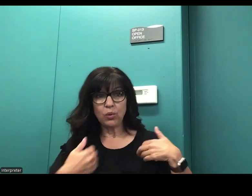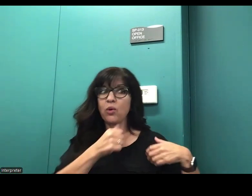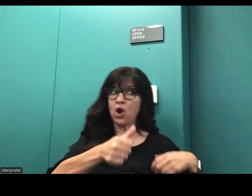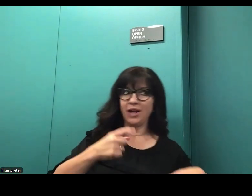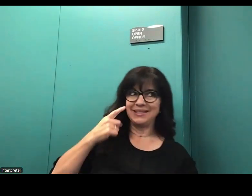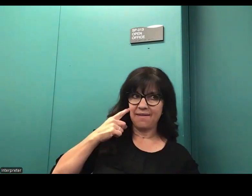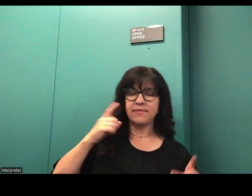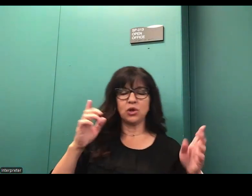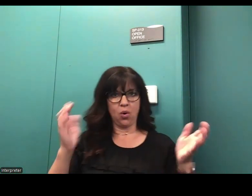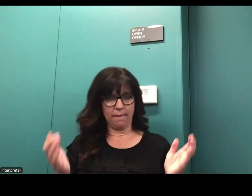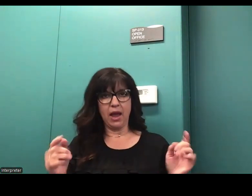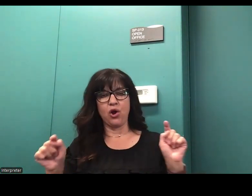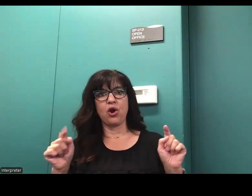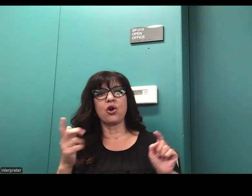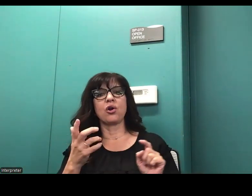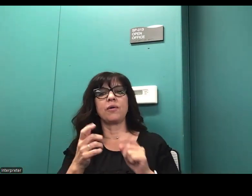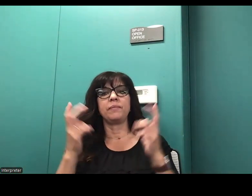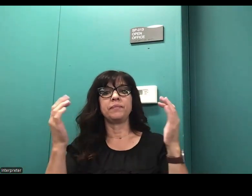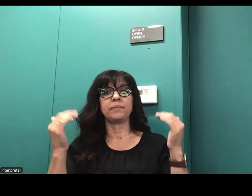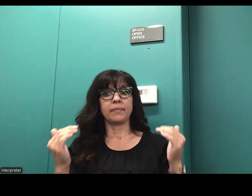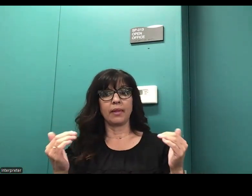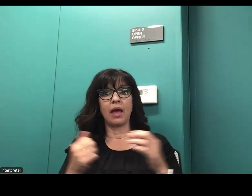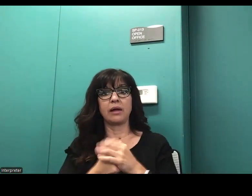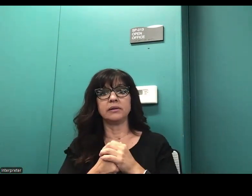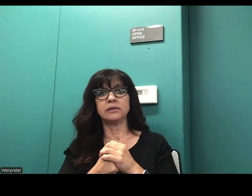deaf. And